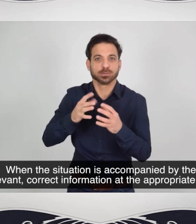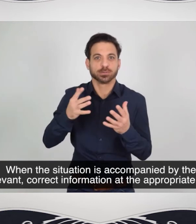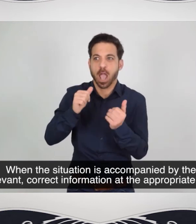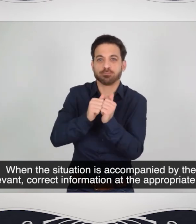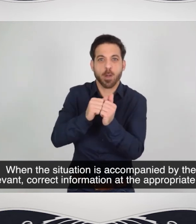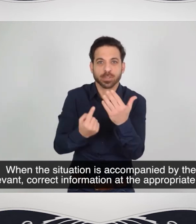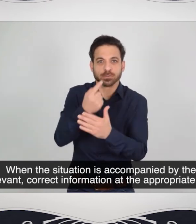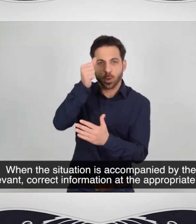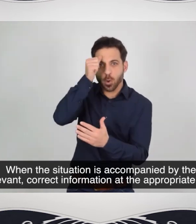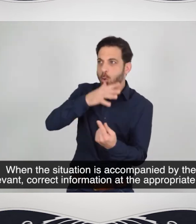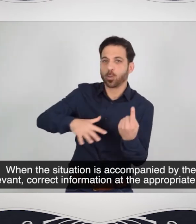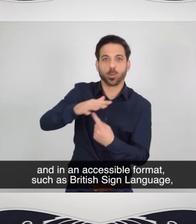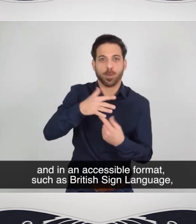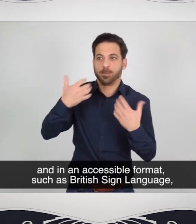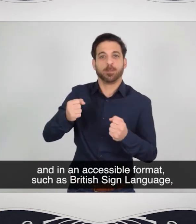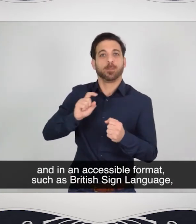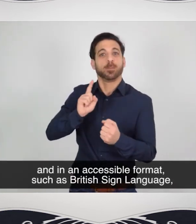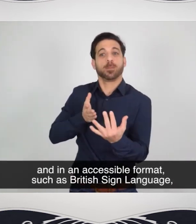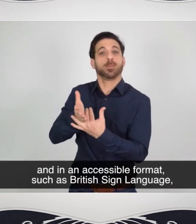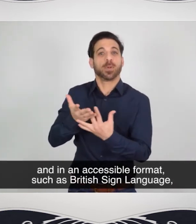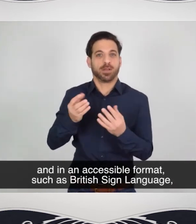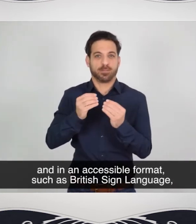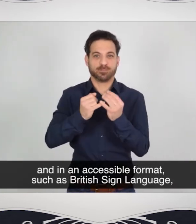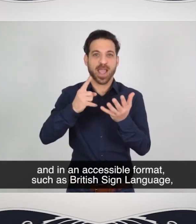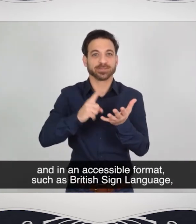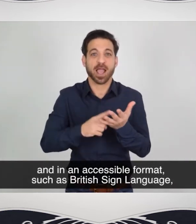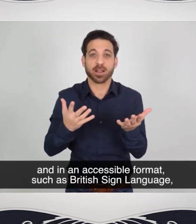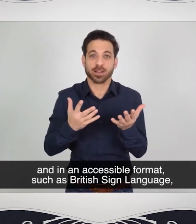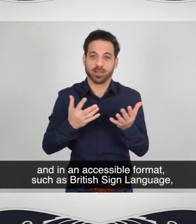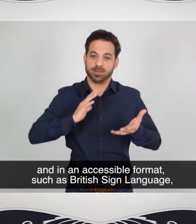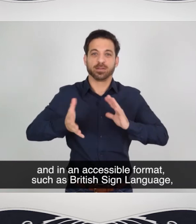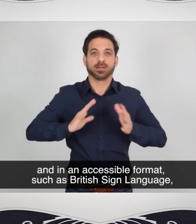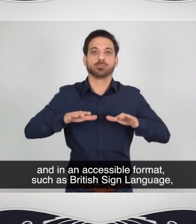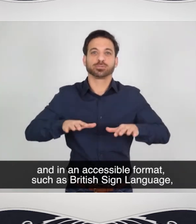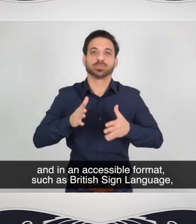And if you had my quotes, you'll see how very expensive it is to make a film like this.